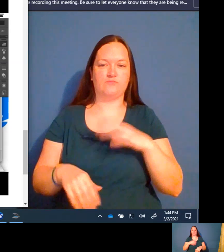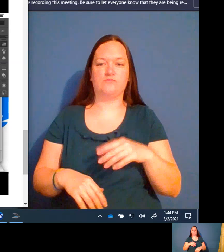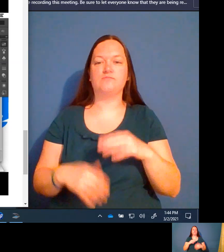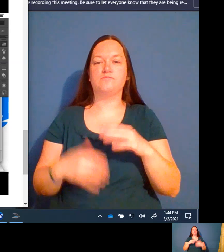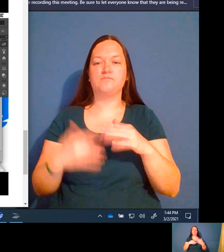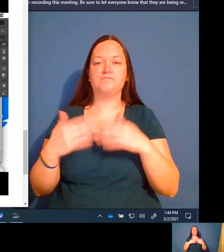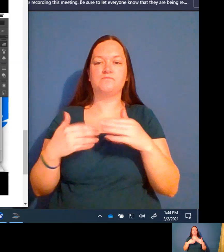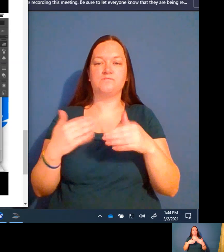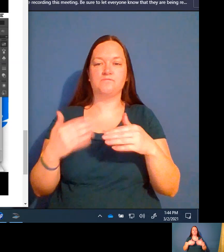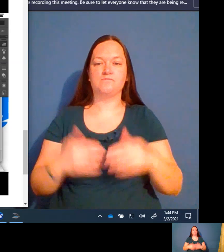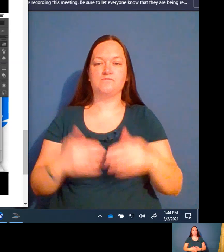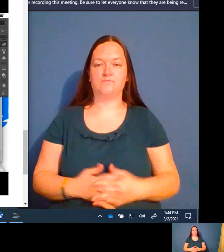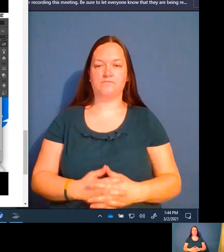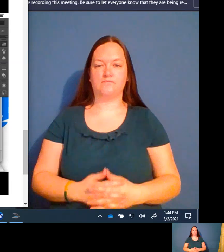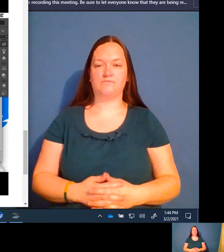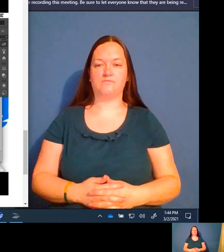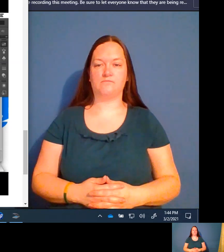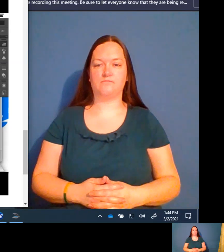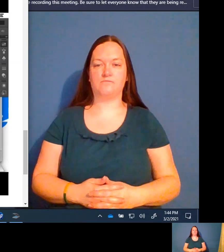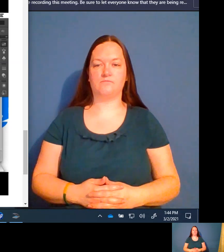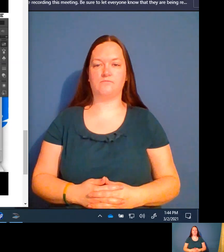it.